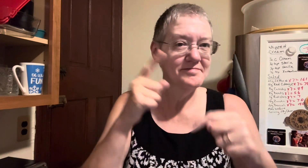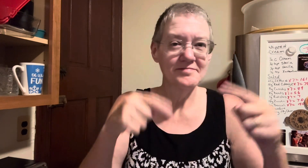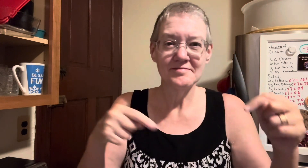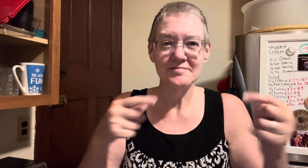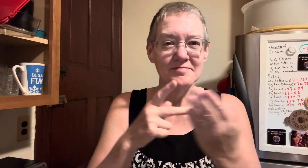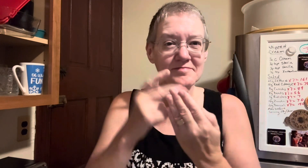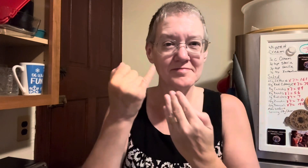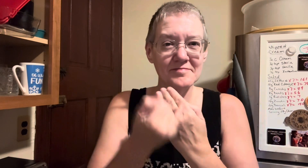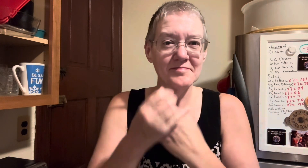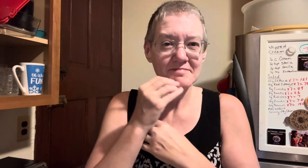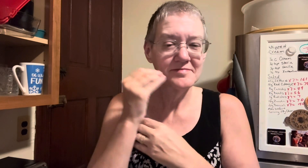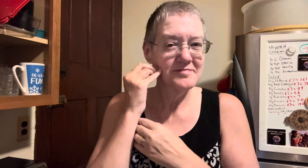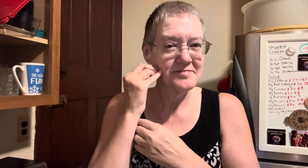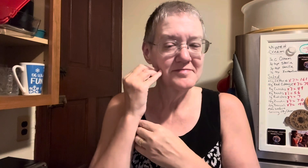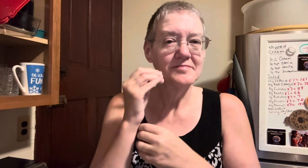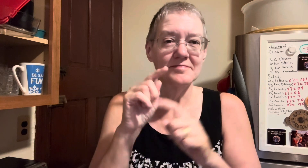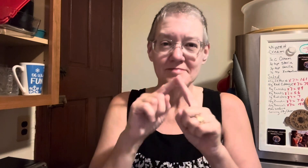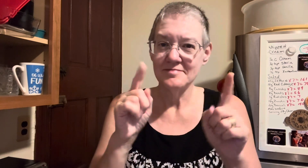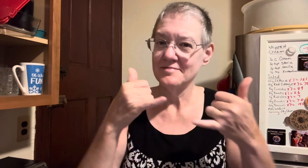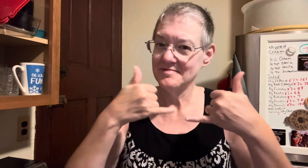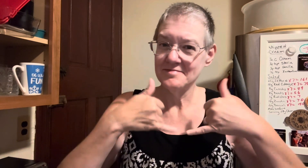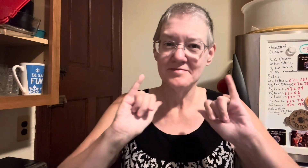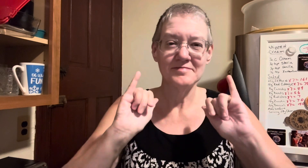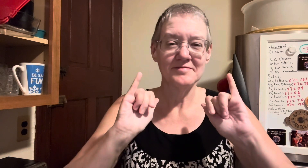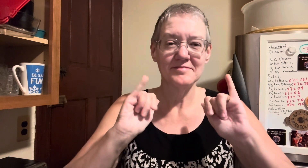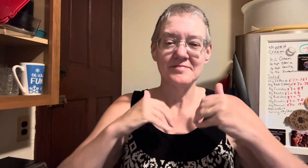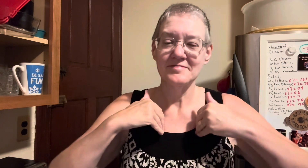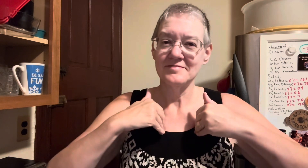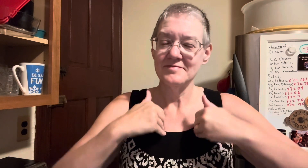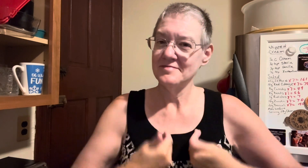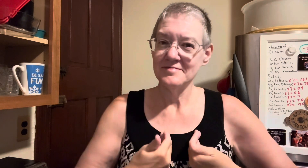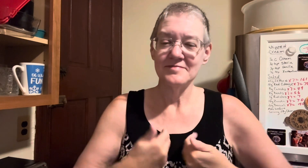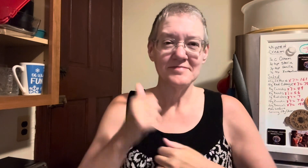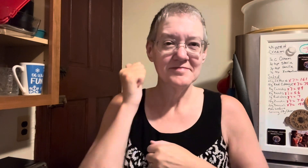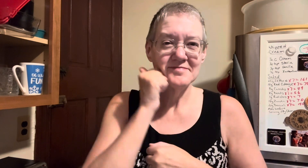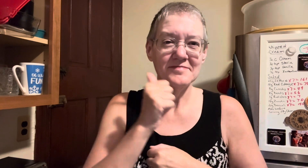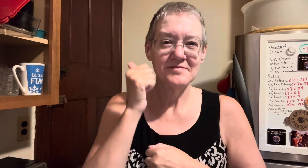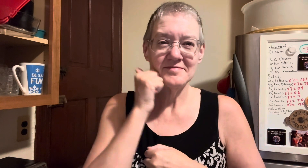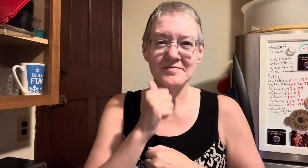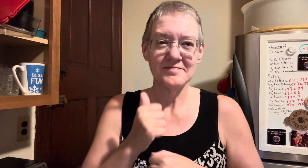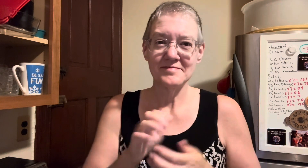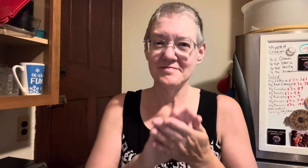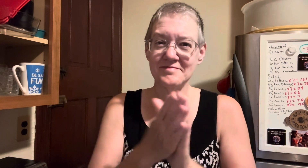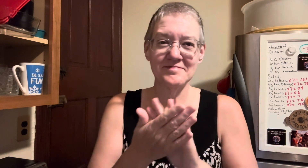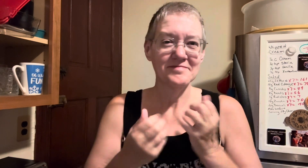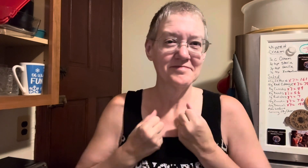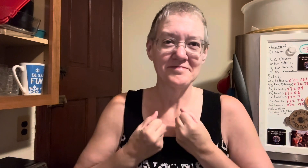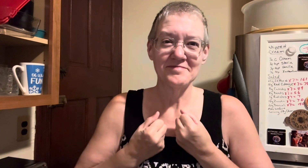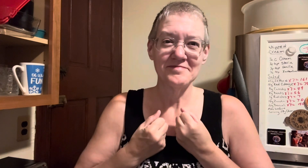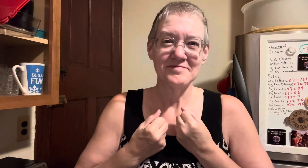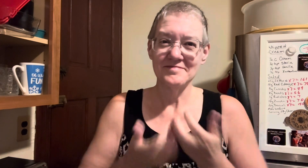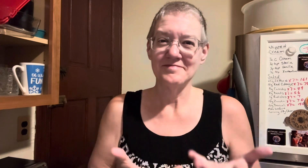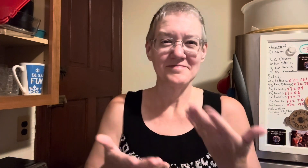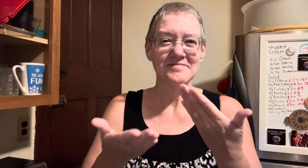and helping with a few projects around the house. But he still gets tired. Every day he ends up